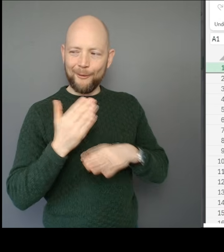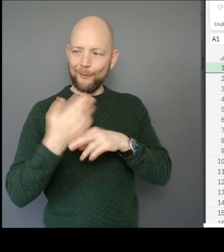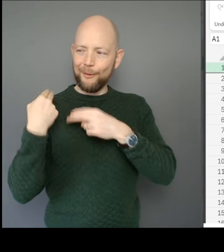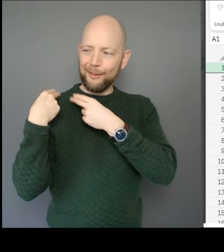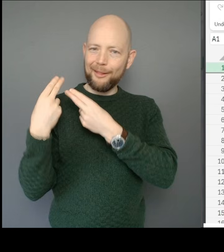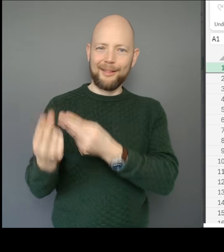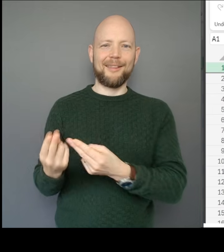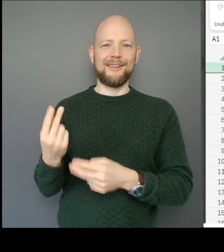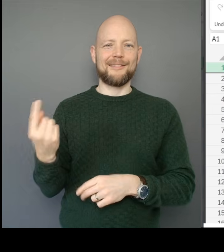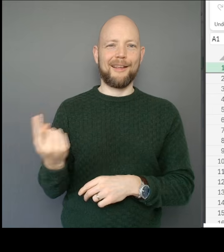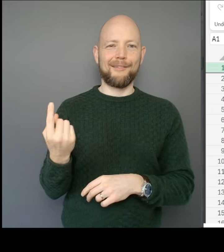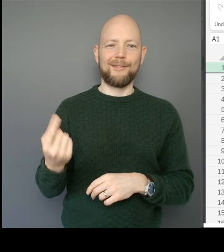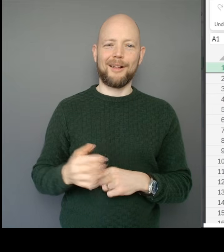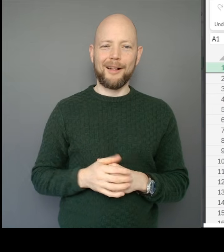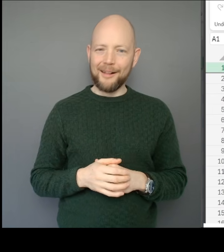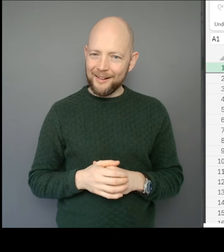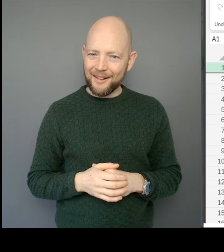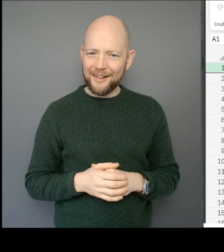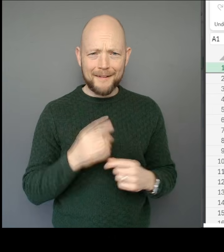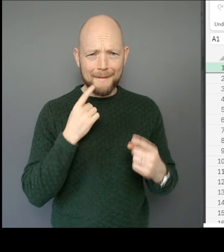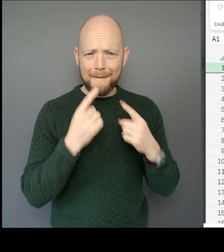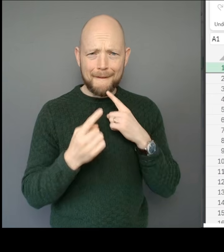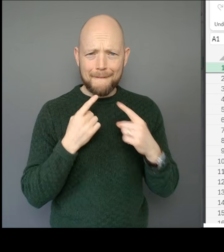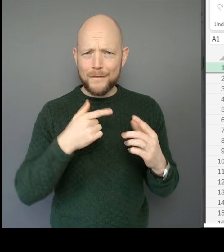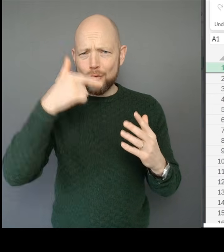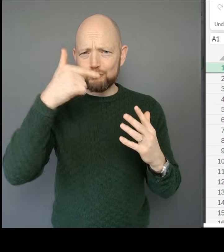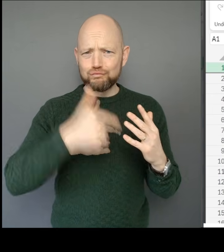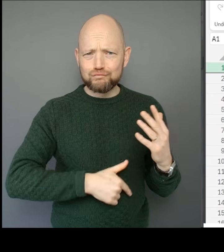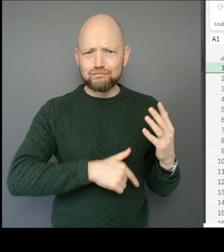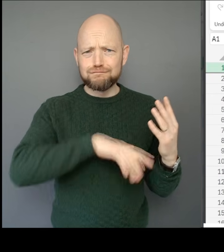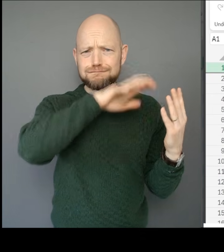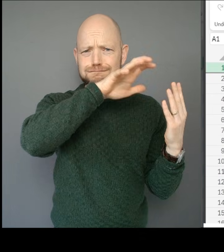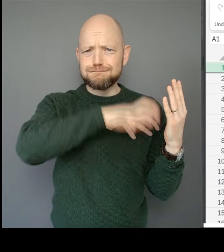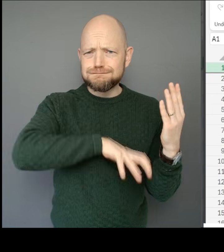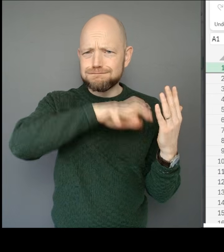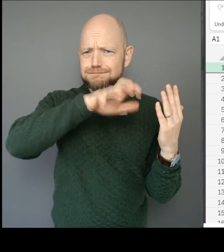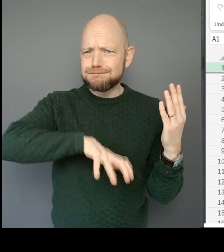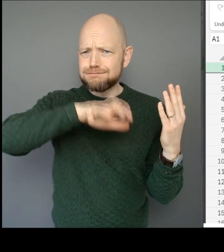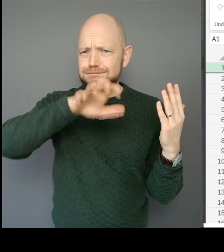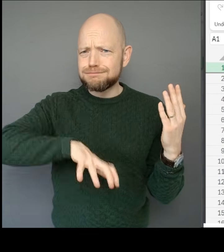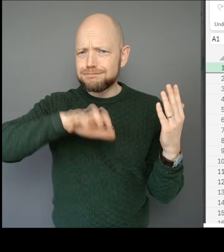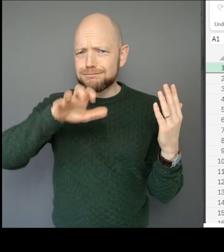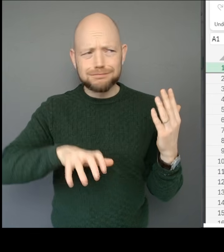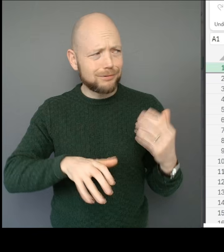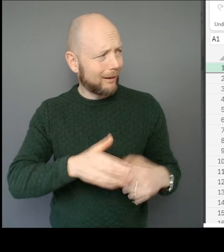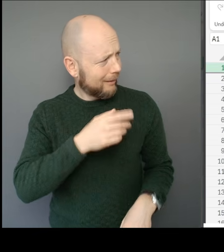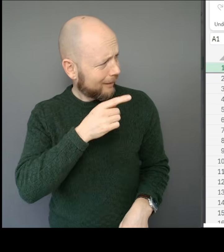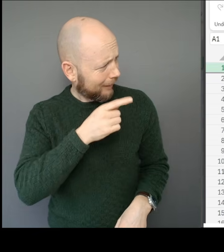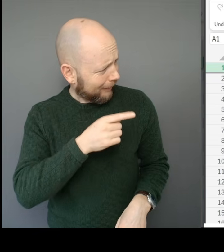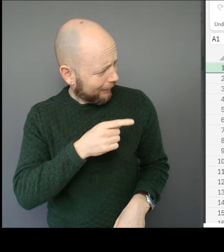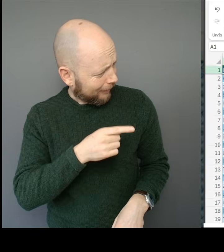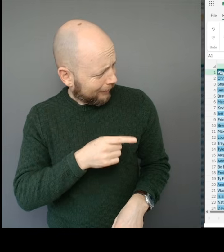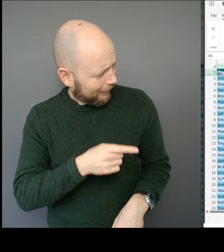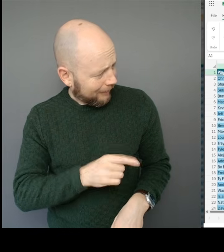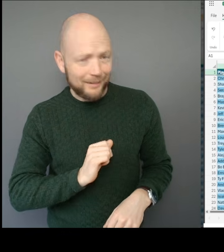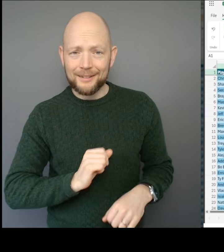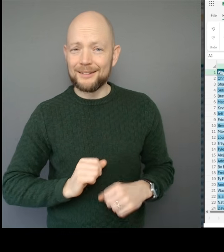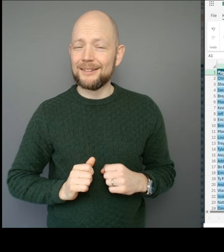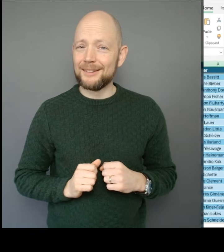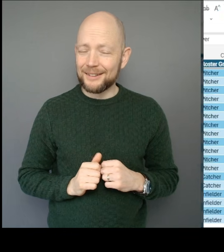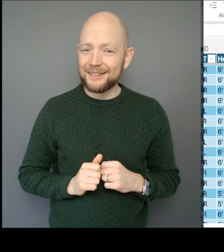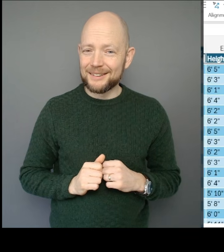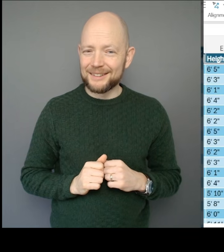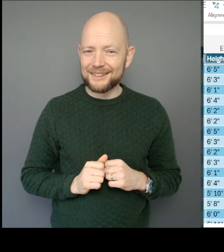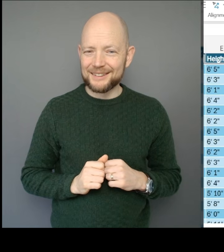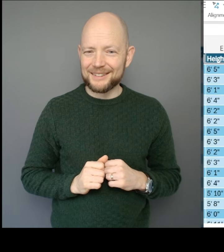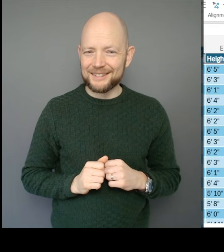the player, their jersey number, roster group, their height, their weight, date of birth, their age. And if you notice this section